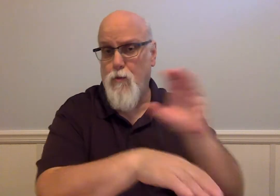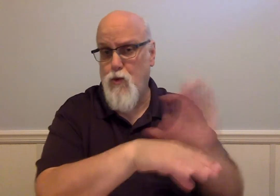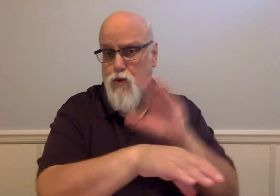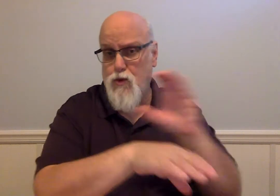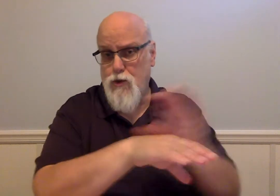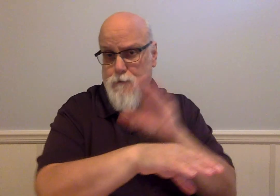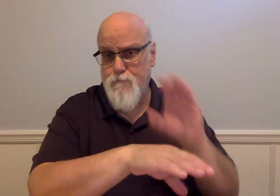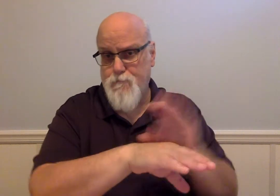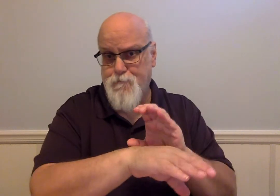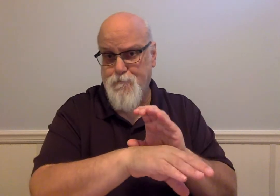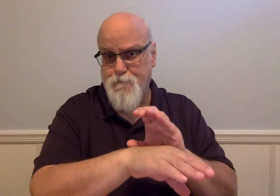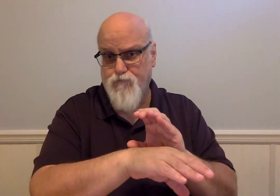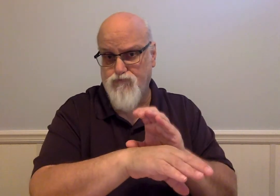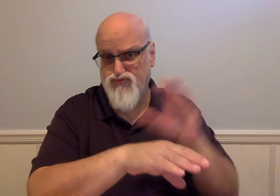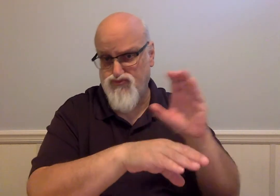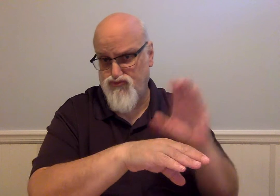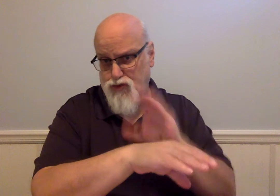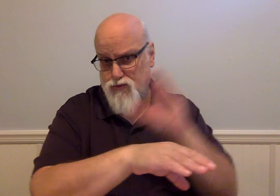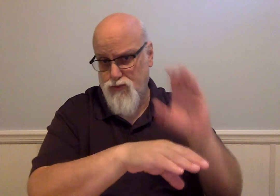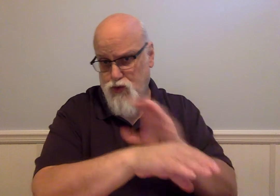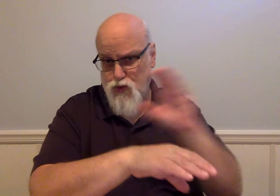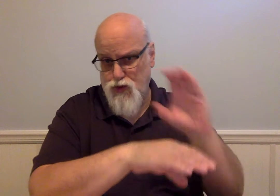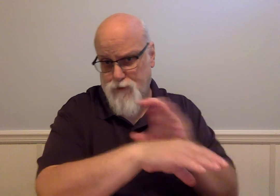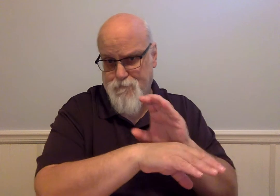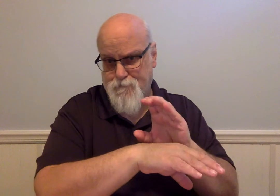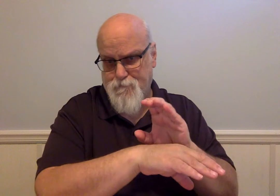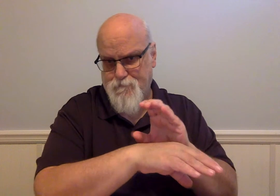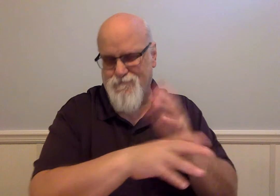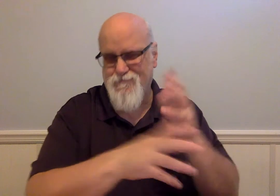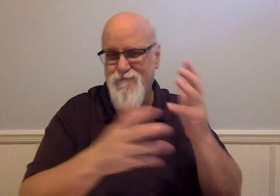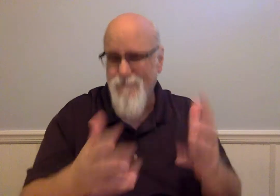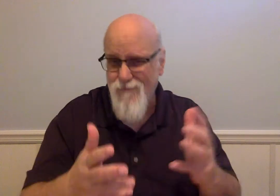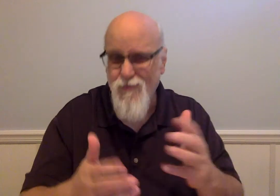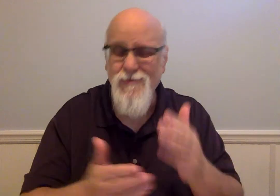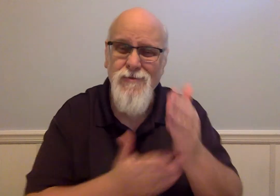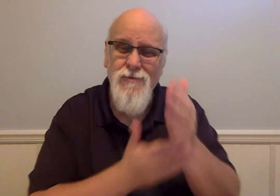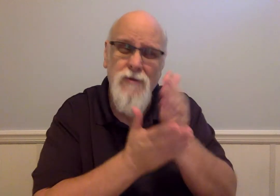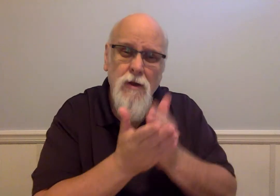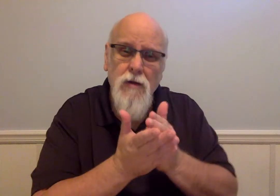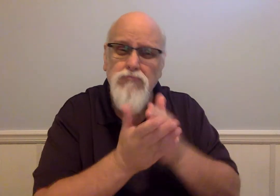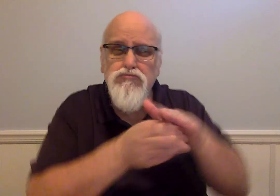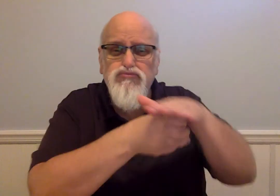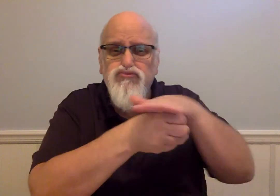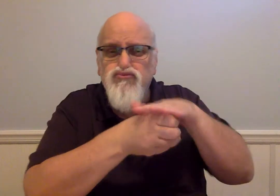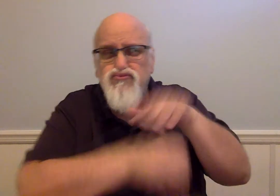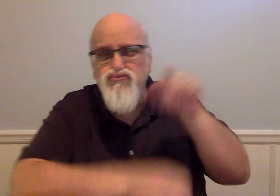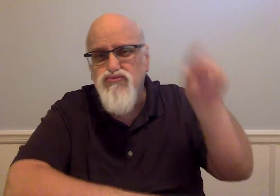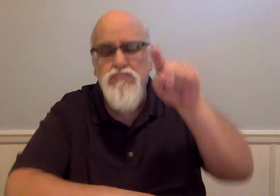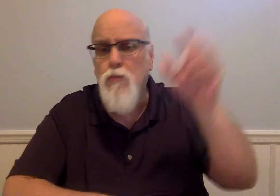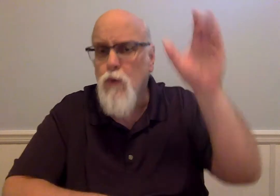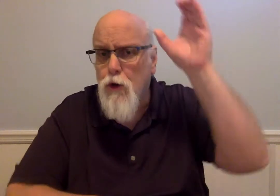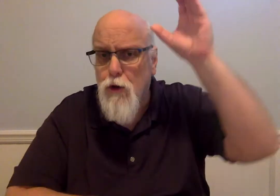So the sign for computer, it's a C on the back of your wrist, moving back and in towards you. Some regionally will